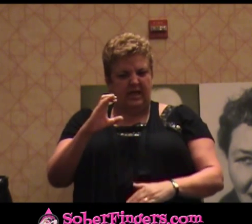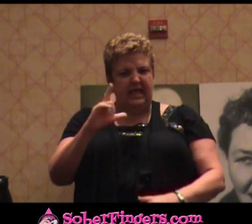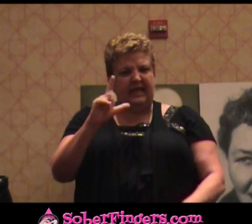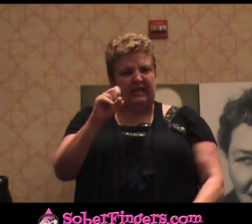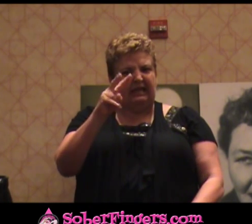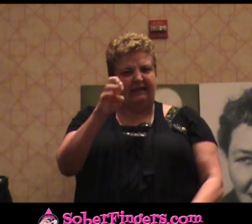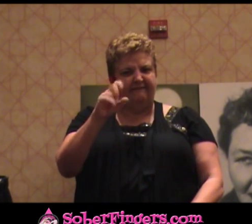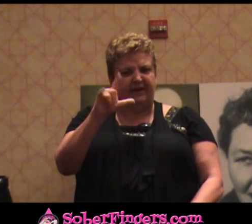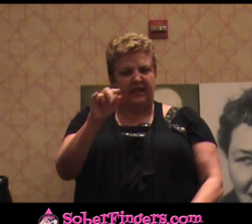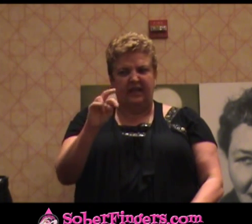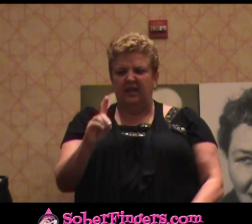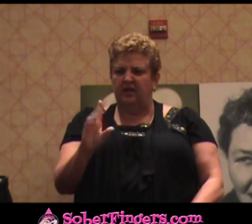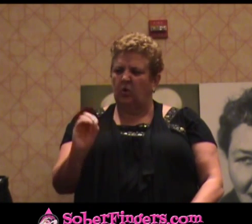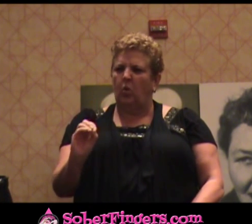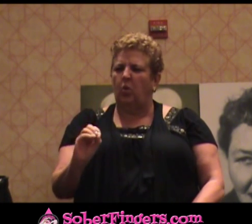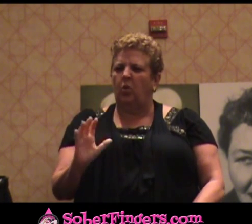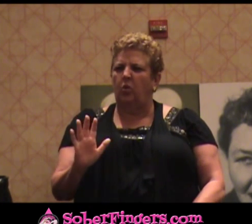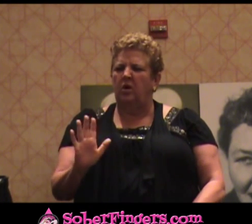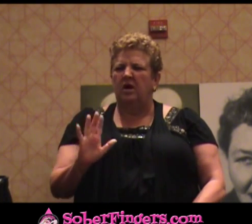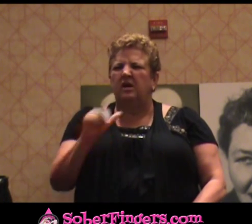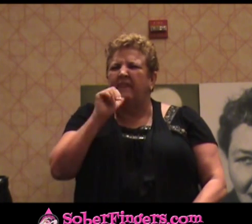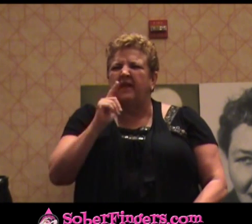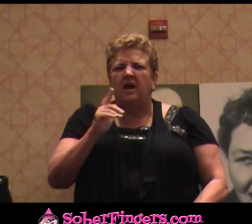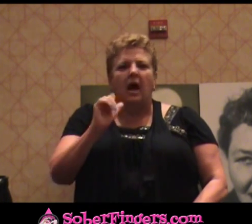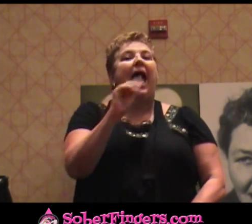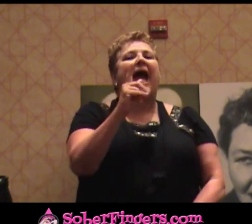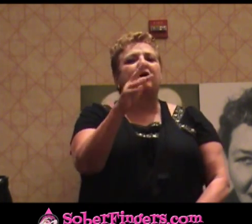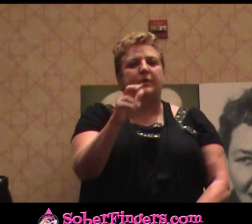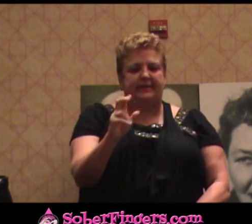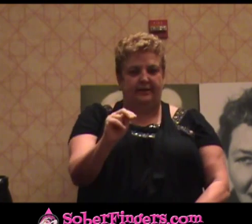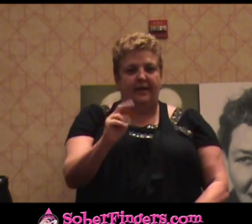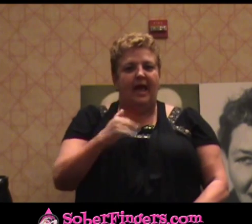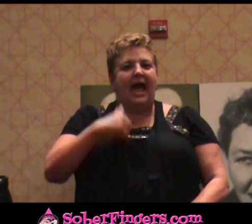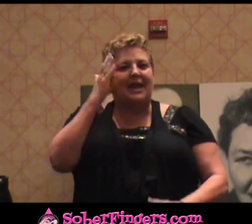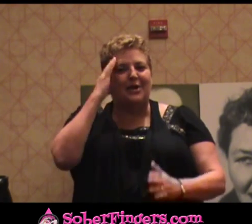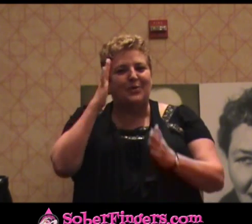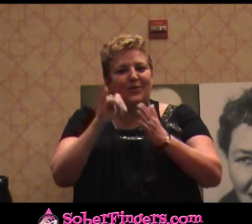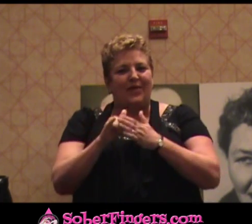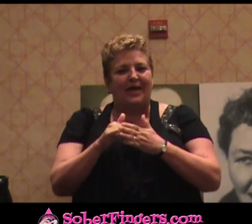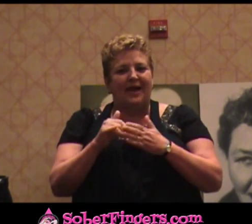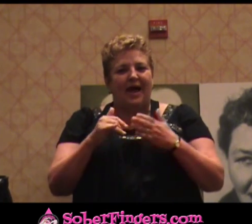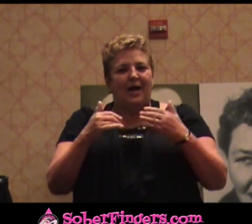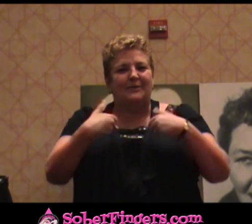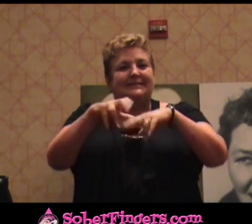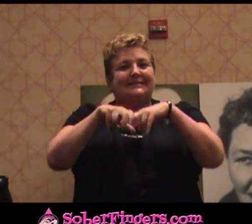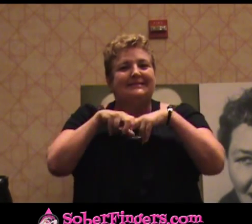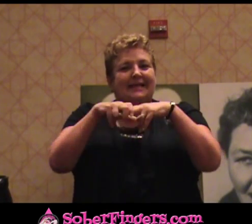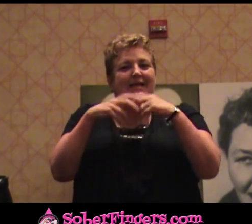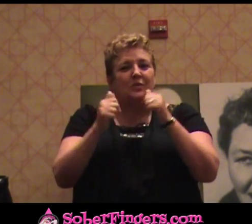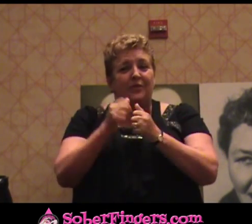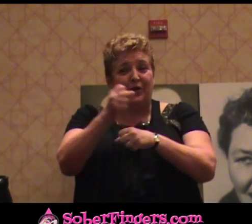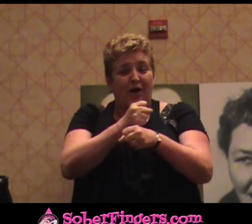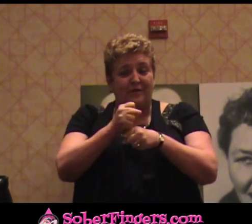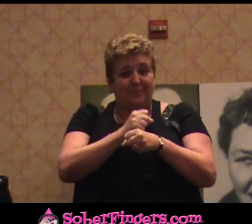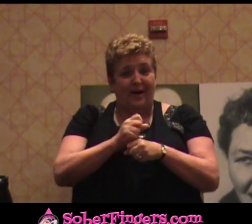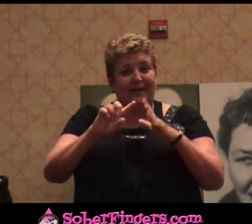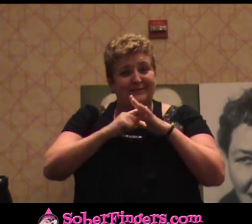Ohio. I was in Cleveland and they took me to Akron, and I knew I was hooked when I was sitting with the coffee pot and I started crying. I was like, okay, you